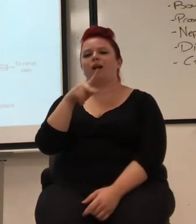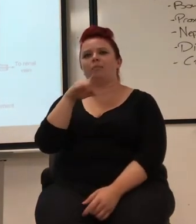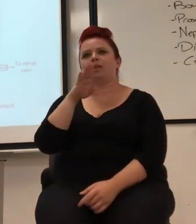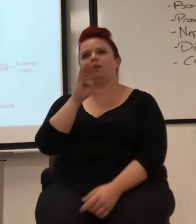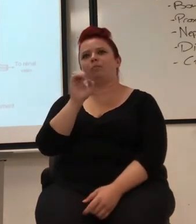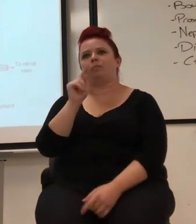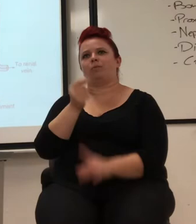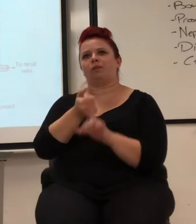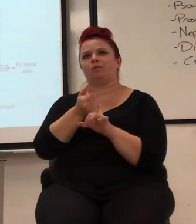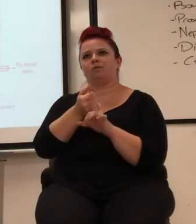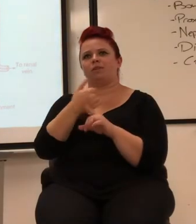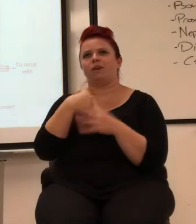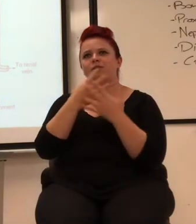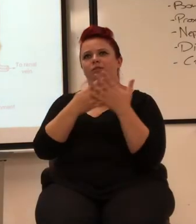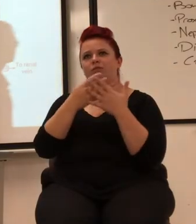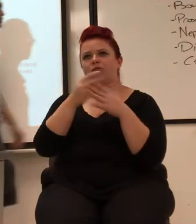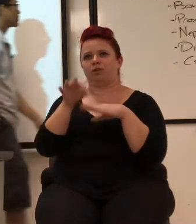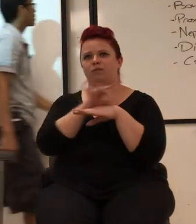glomerulus.